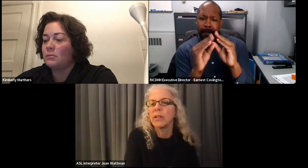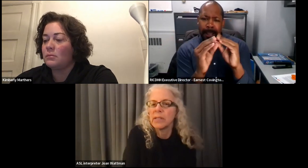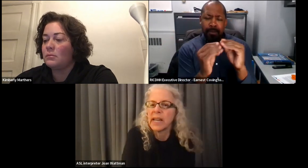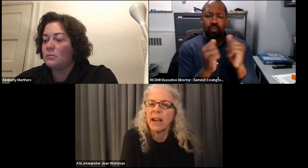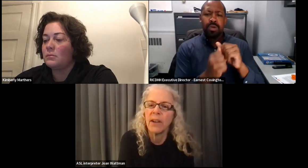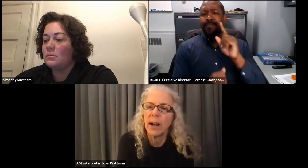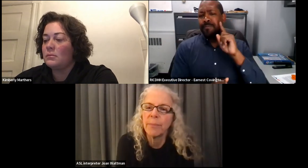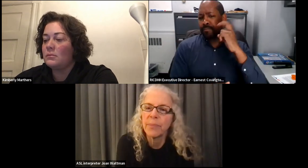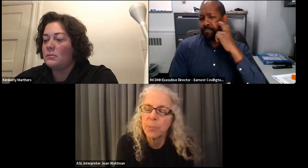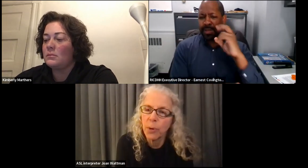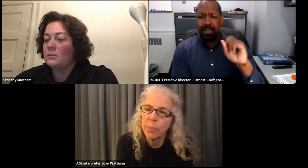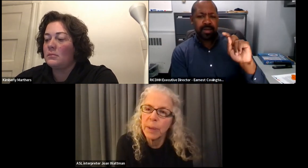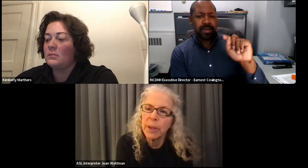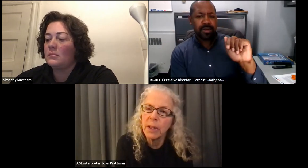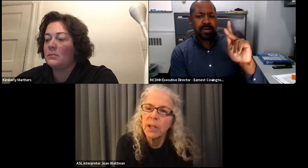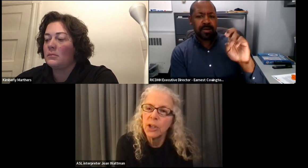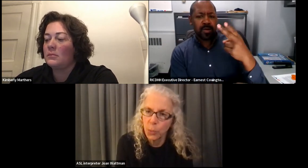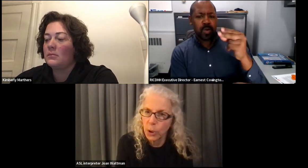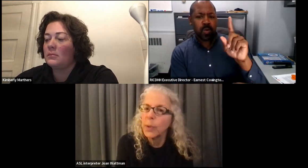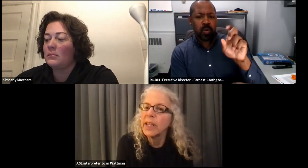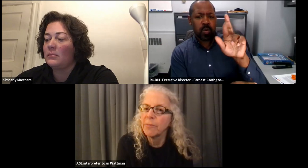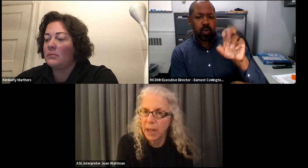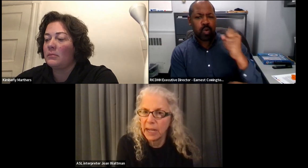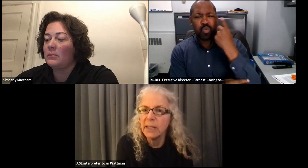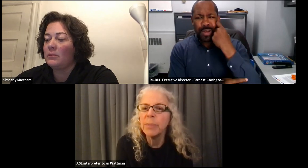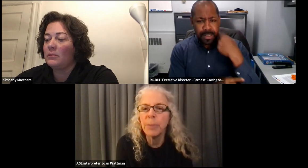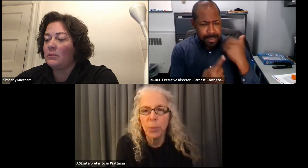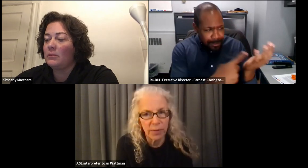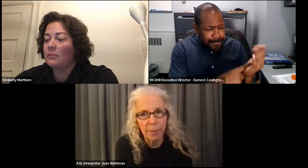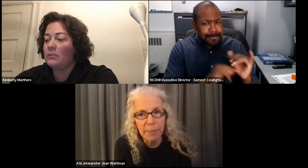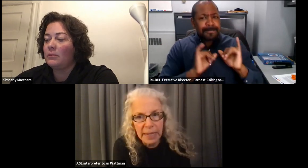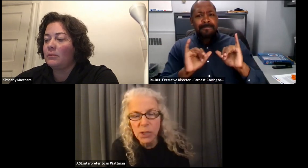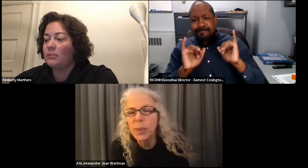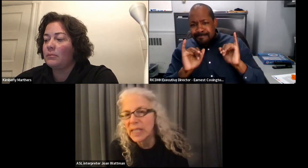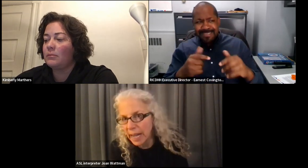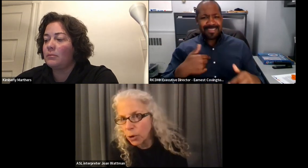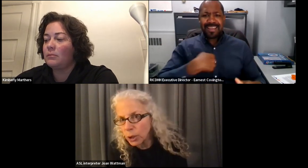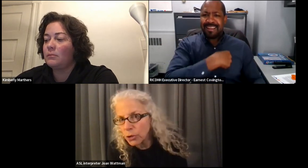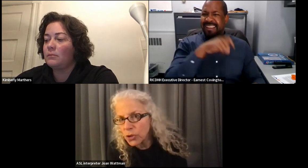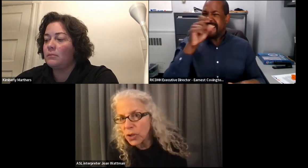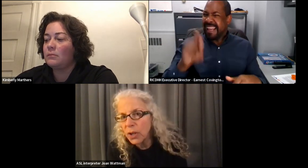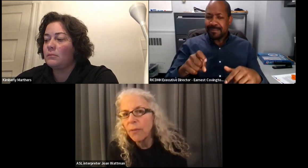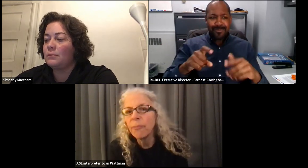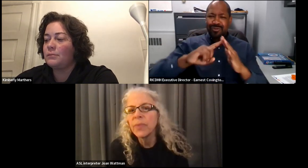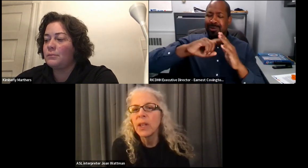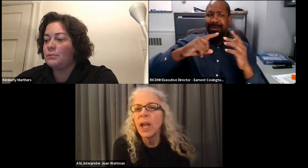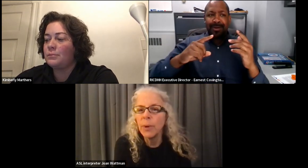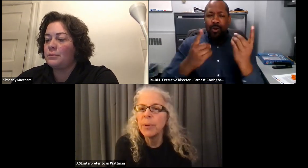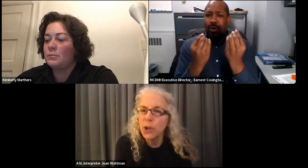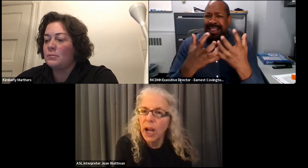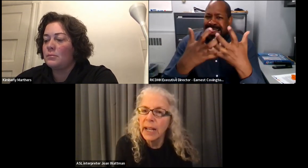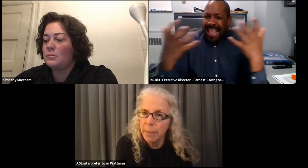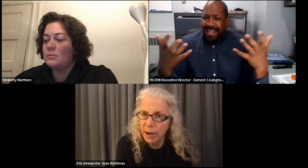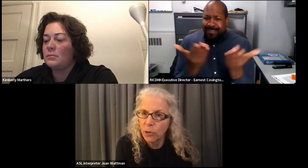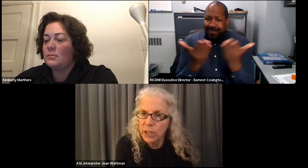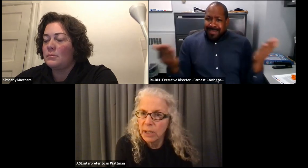support staff, support people to work with deafblind people. We've had meetings with stakeholders, and we've